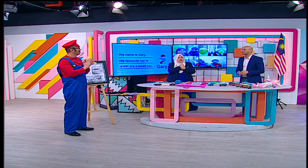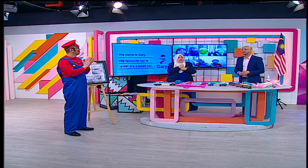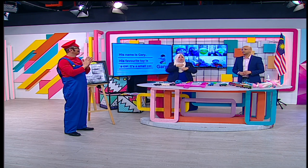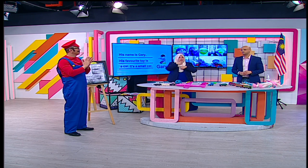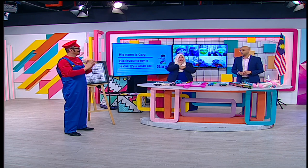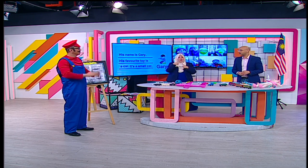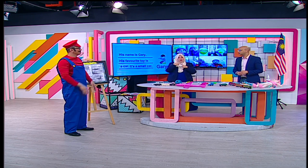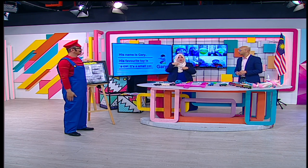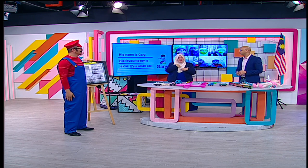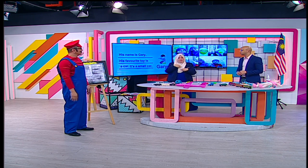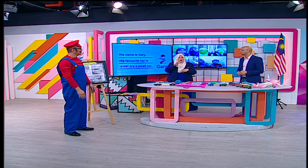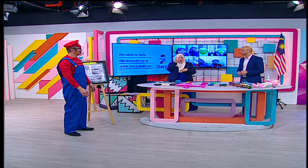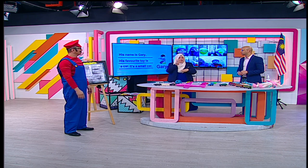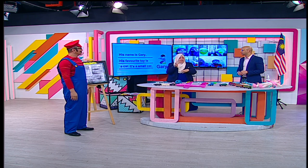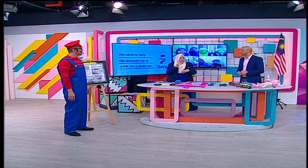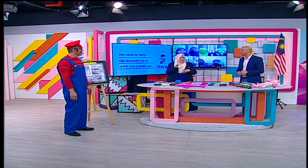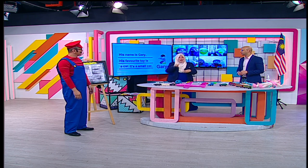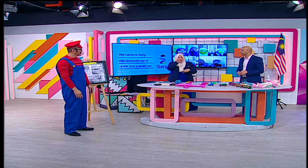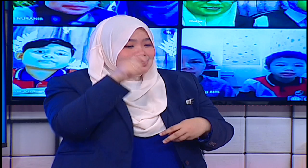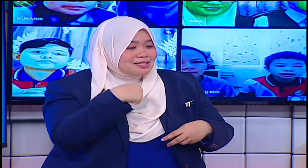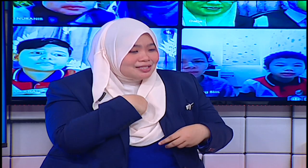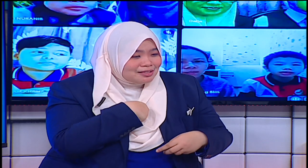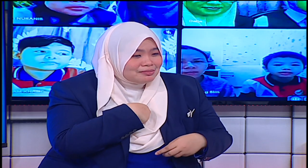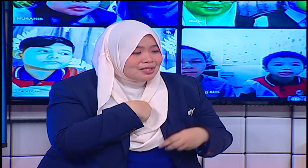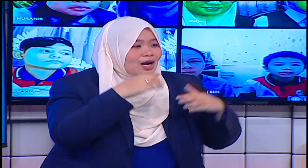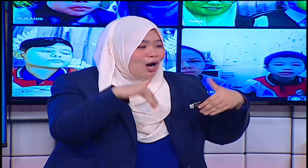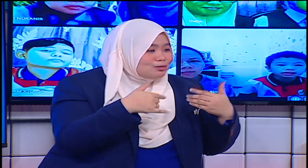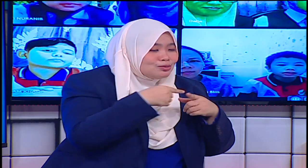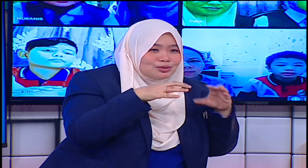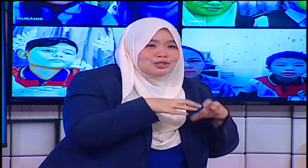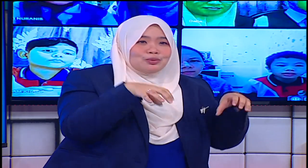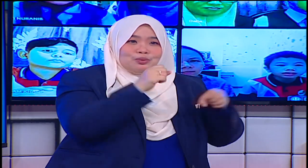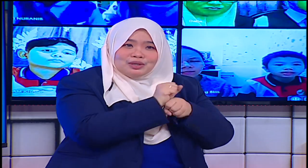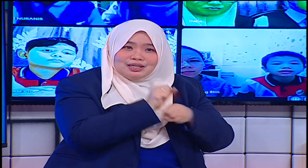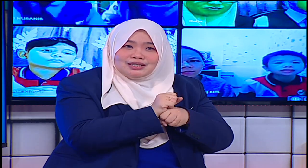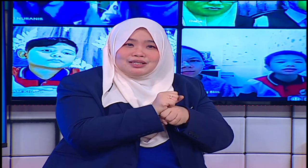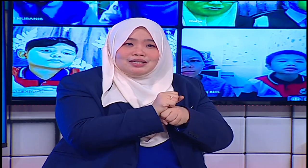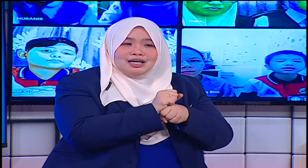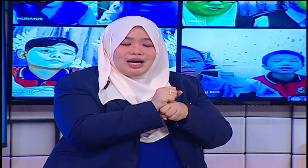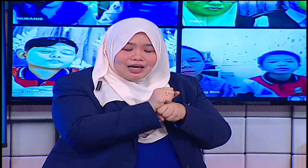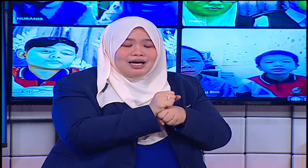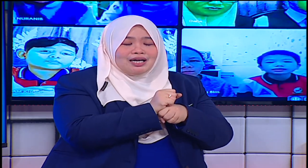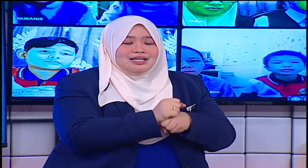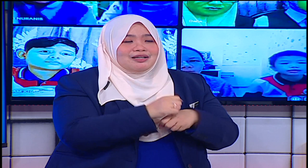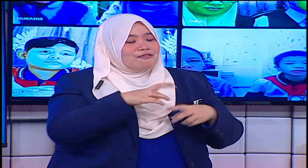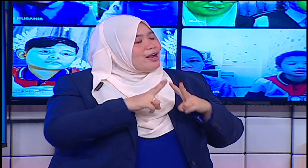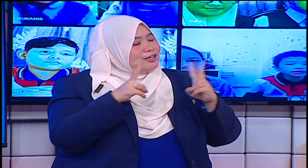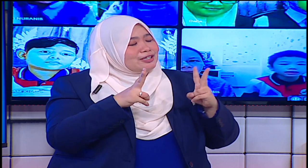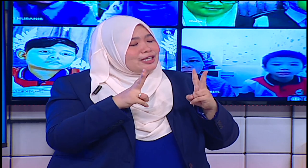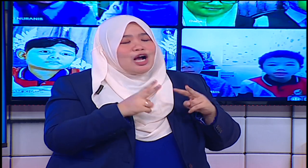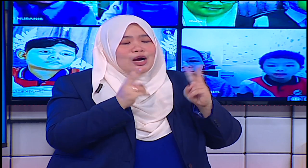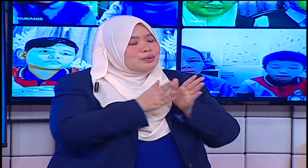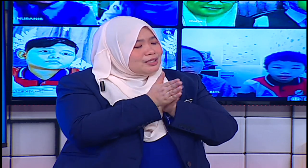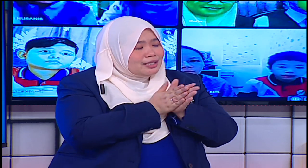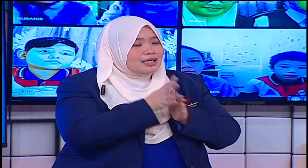do homework. That is send very... to me by WhatsApp, asking me how to do the work.